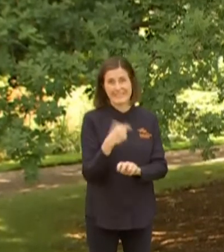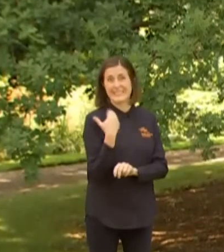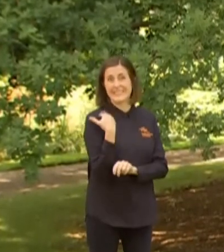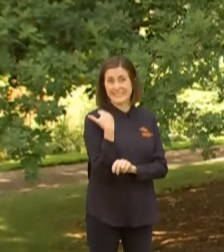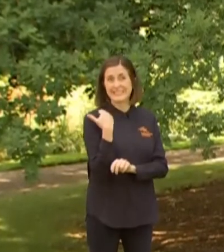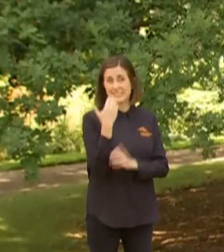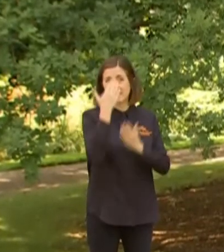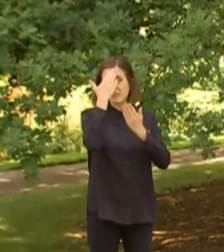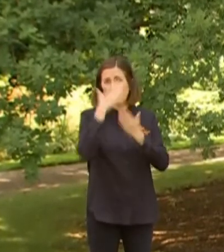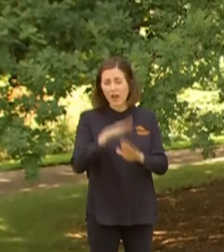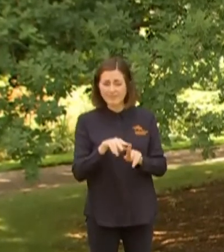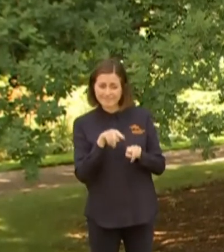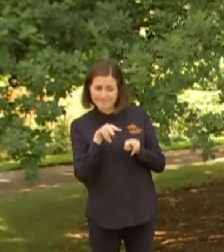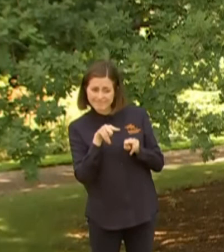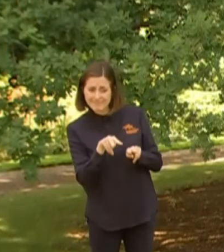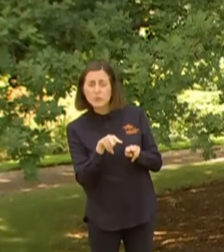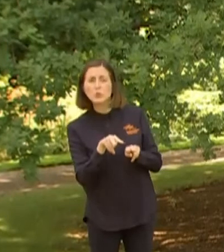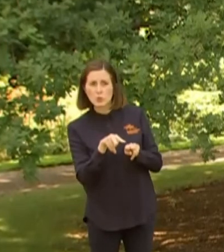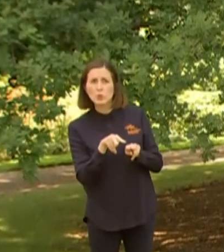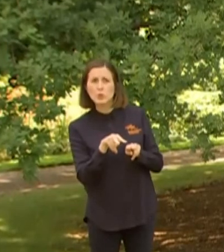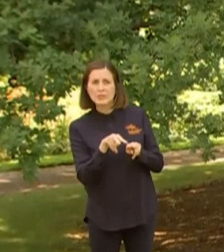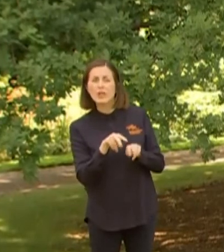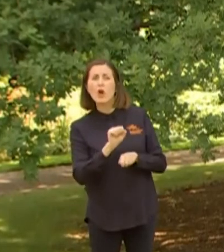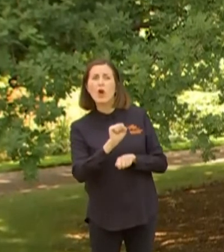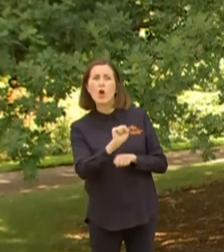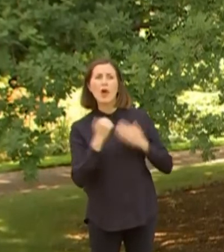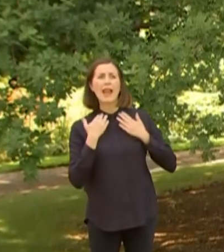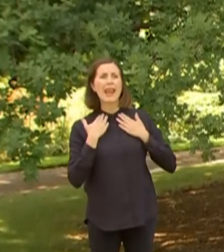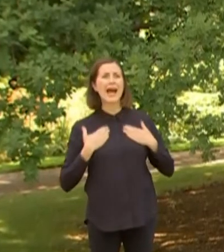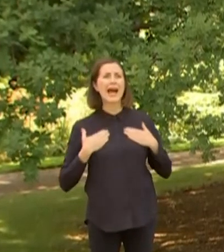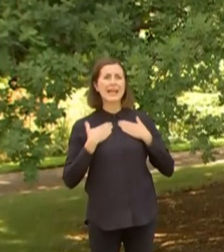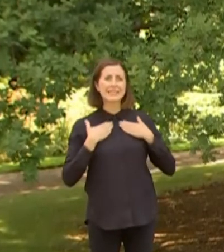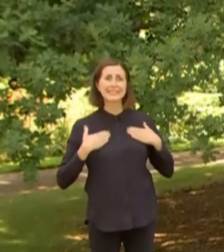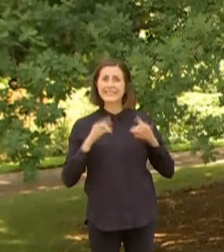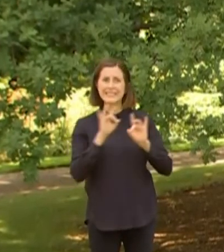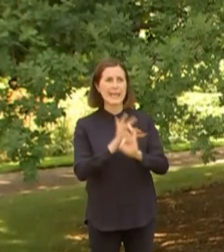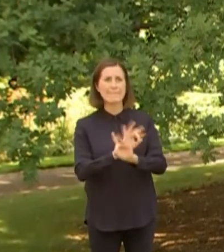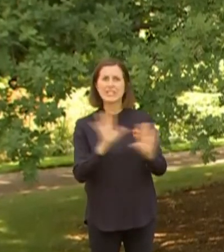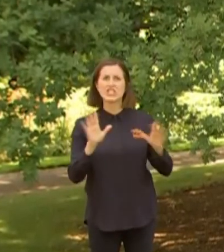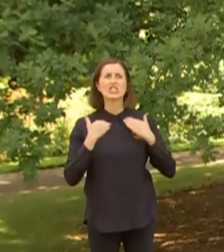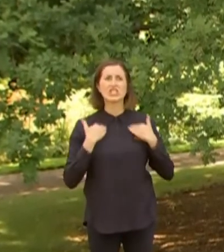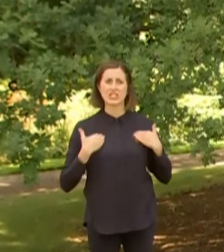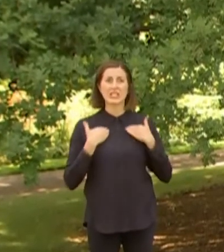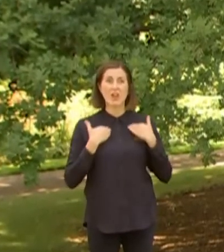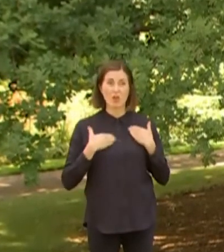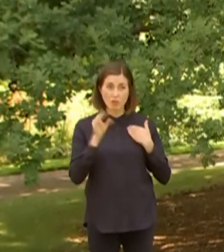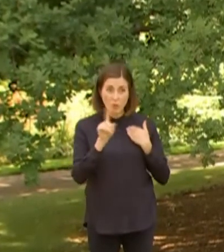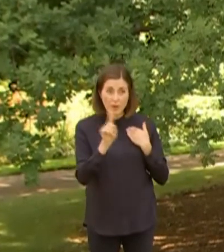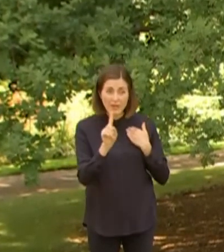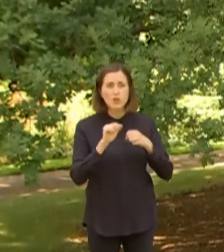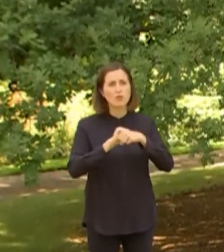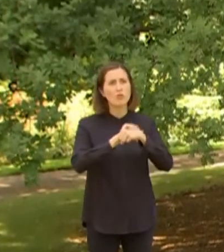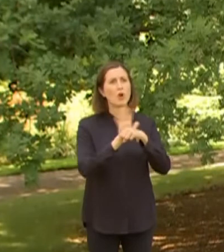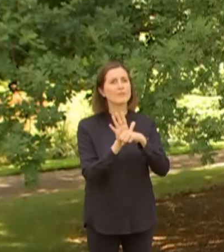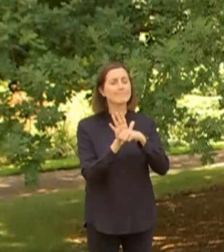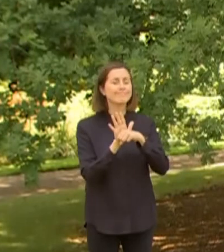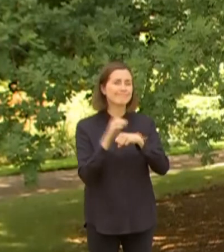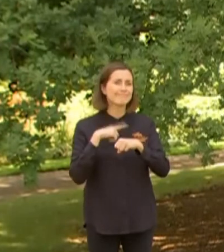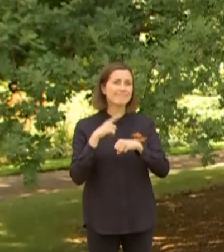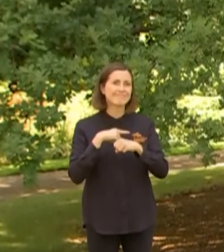recently, and they believe that coronavirus-induced damage to her lungs has caused her to pass